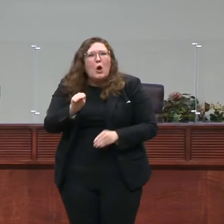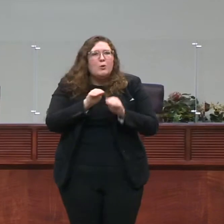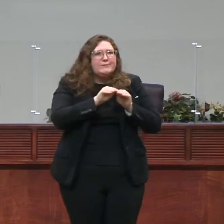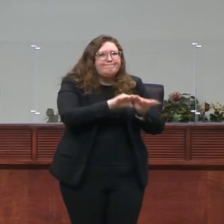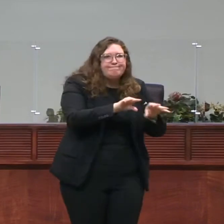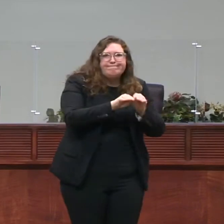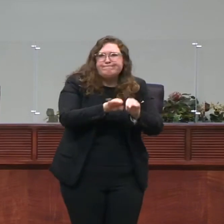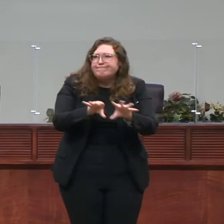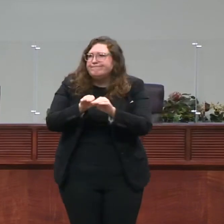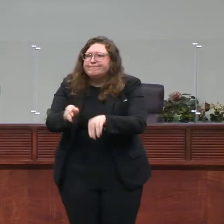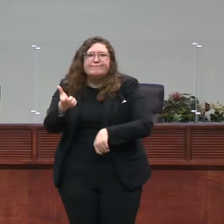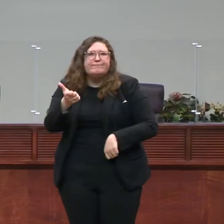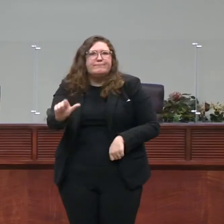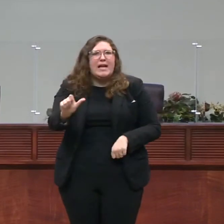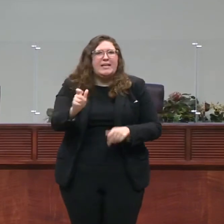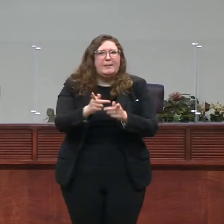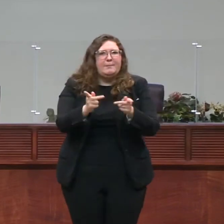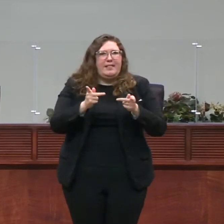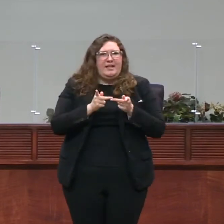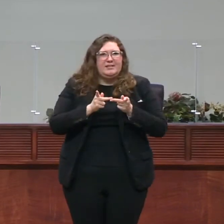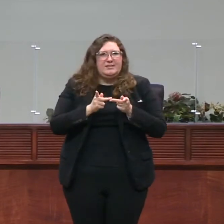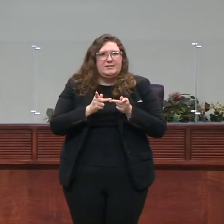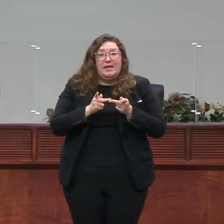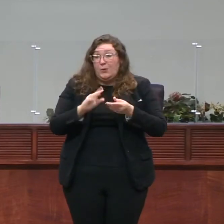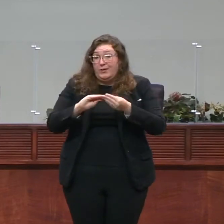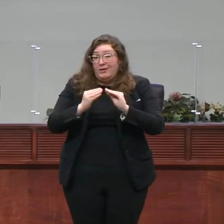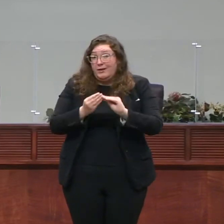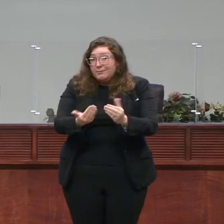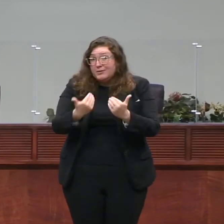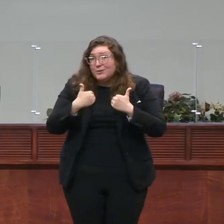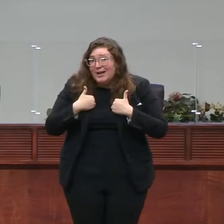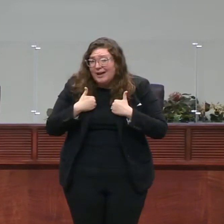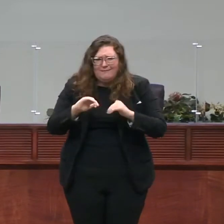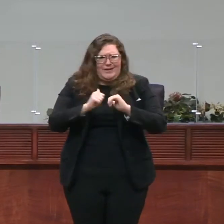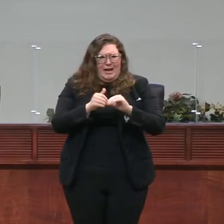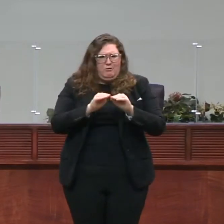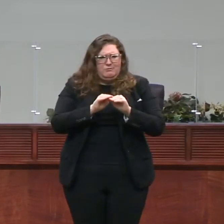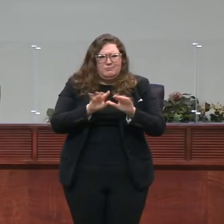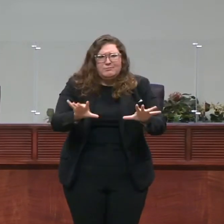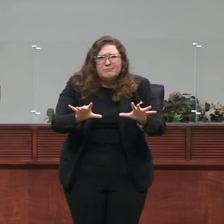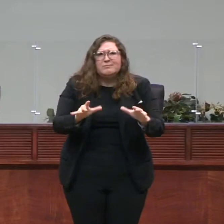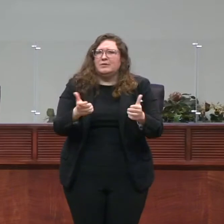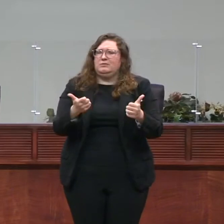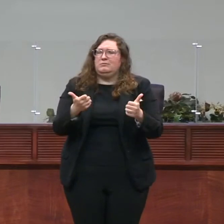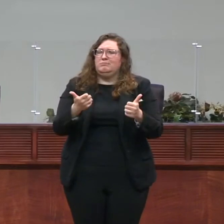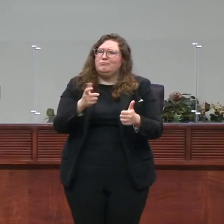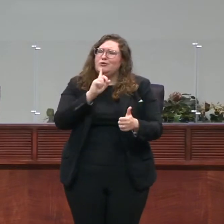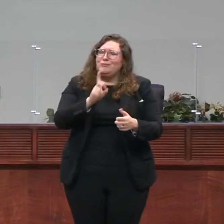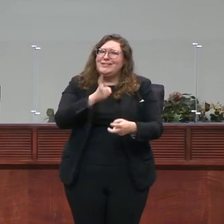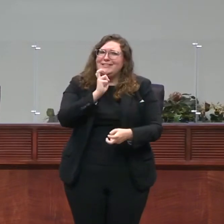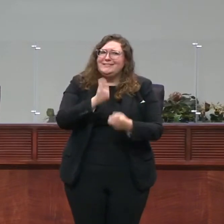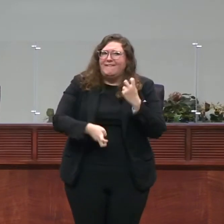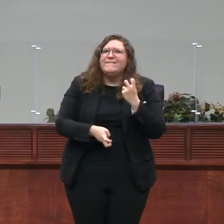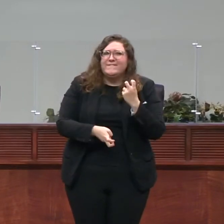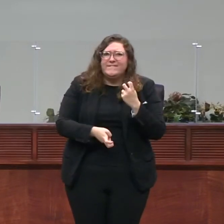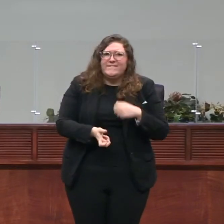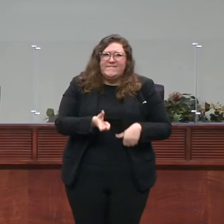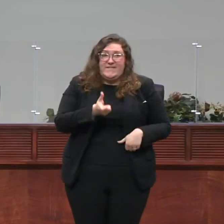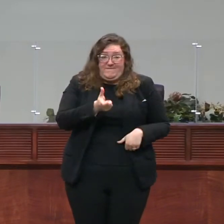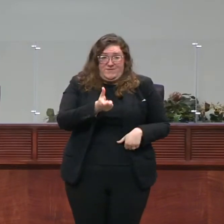positive rates that we have and the transmission rates that we have, it's going to be difficult if you don't take precautionary measures.